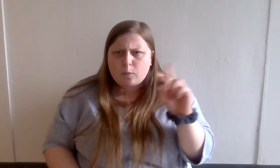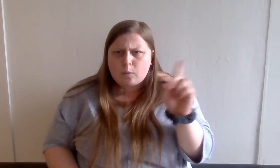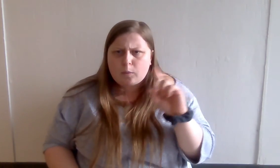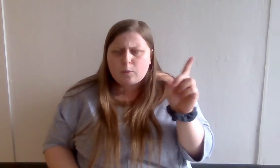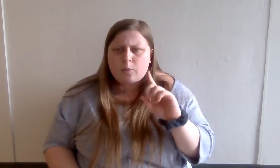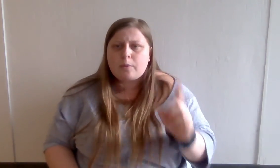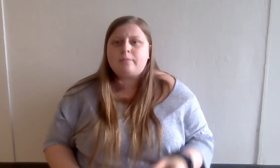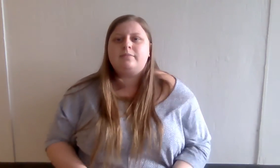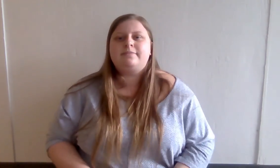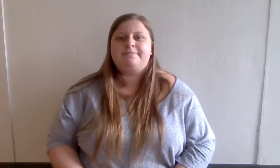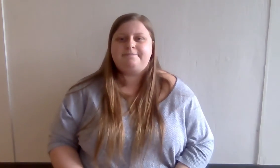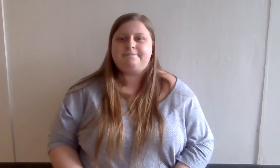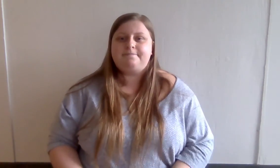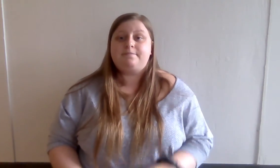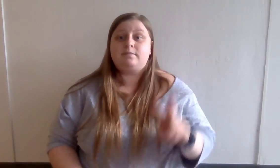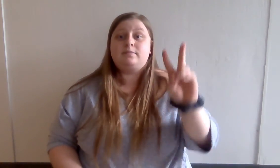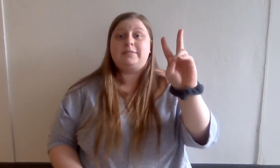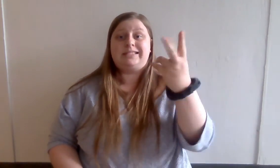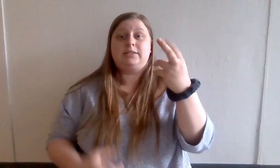"Where did the leaf fall?"